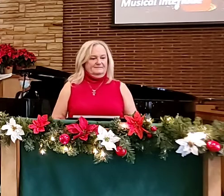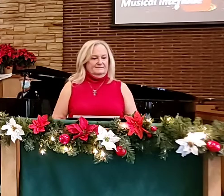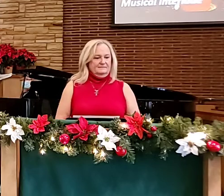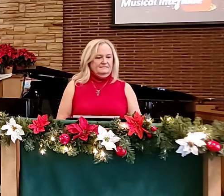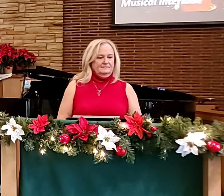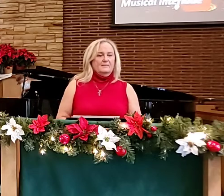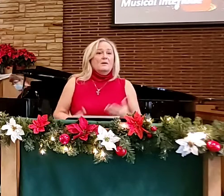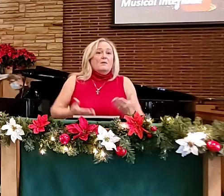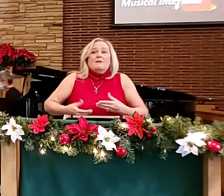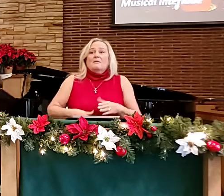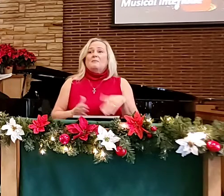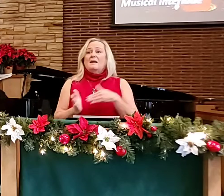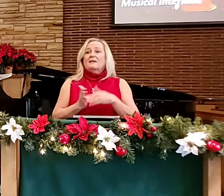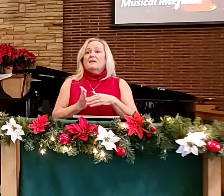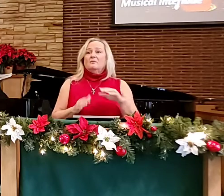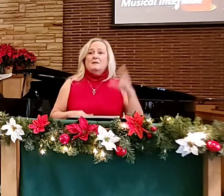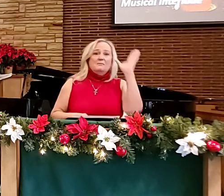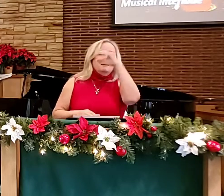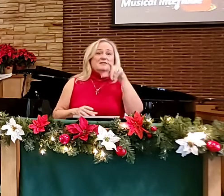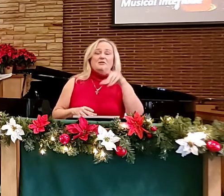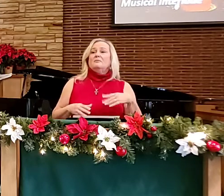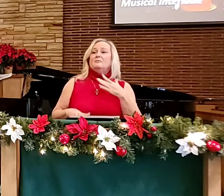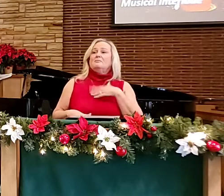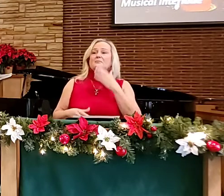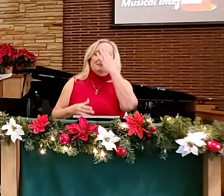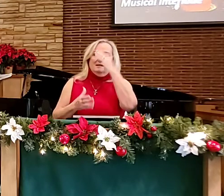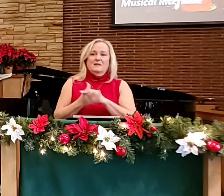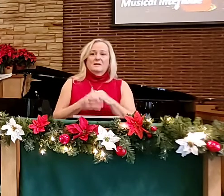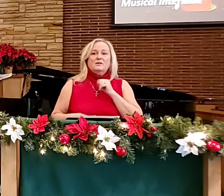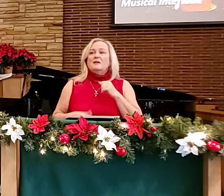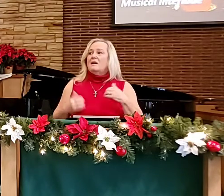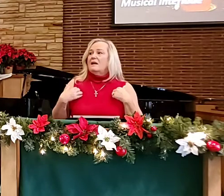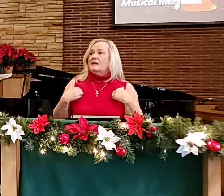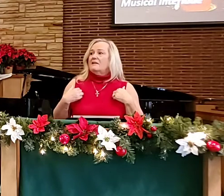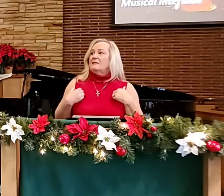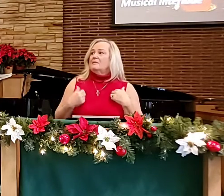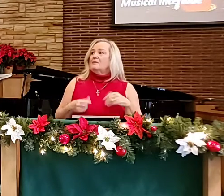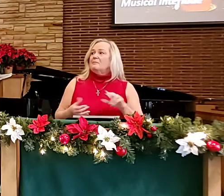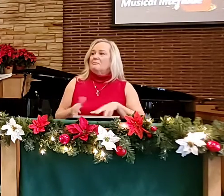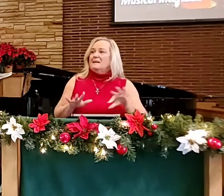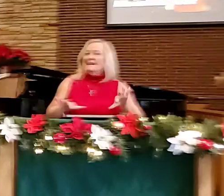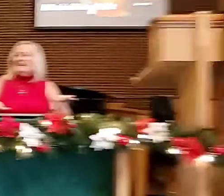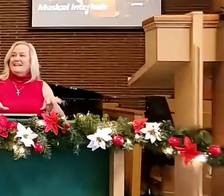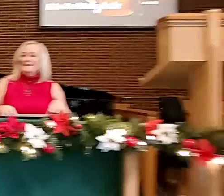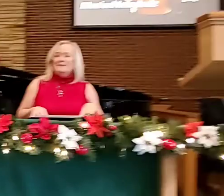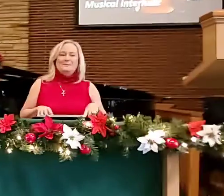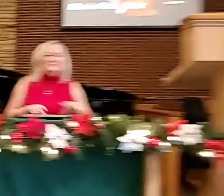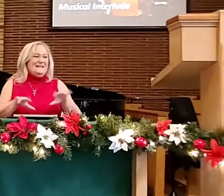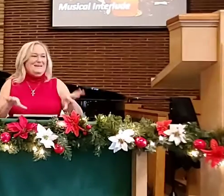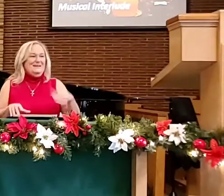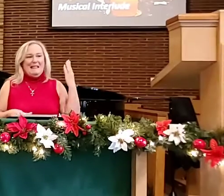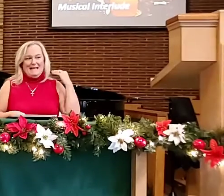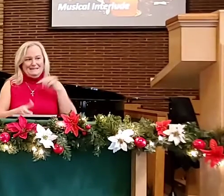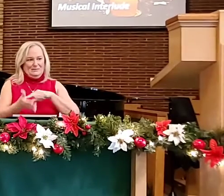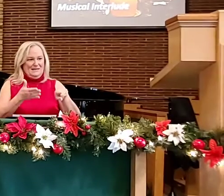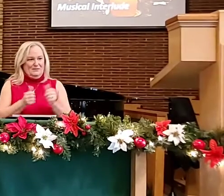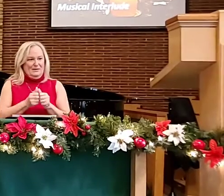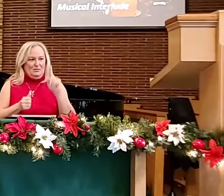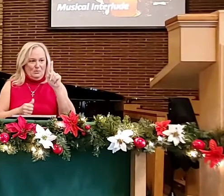Thank you and welcome back. We missed you, believe me. I did not like having to play that digital piano last week with